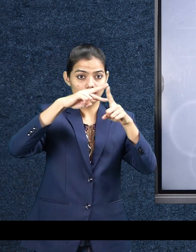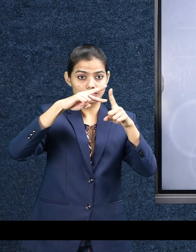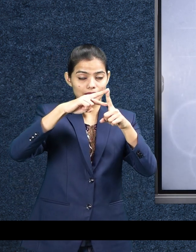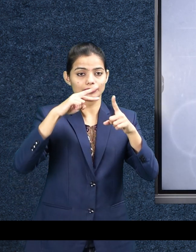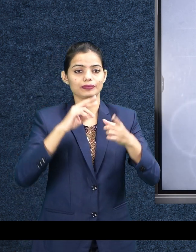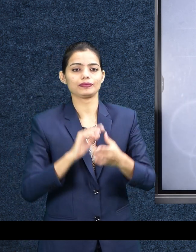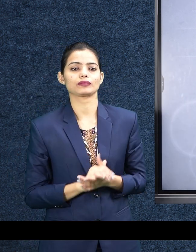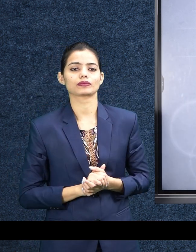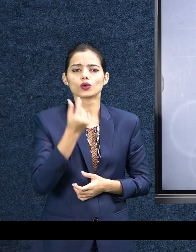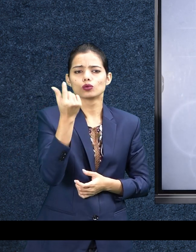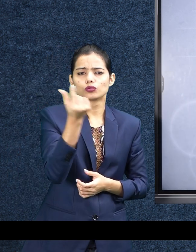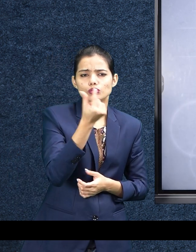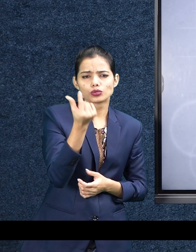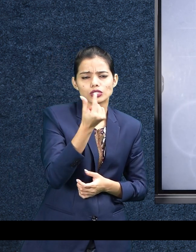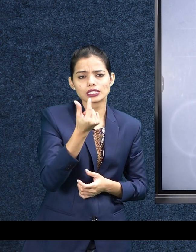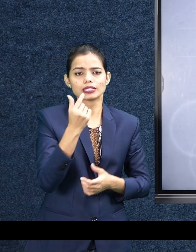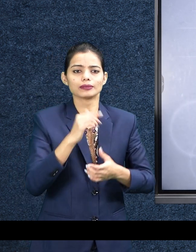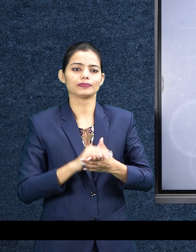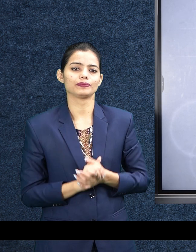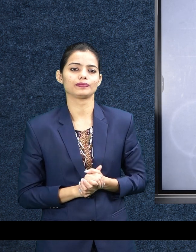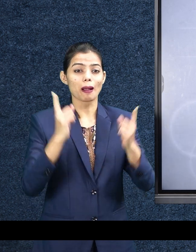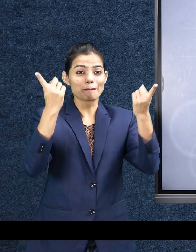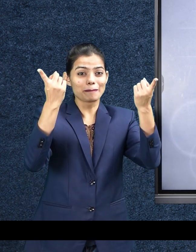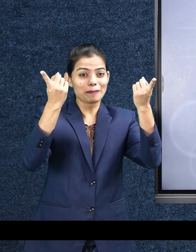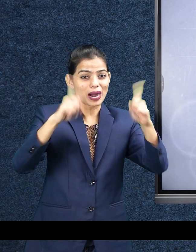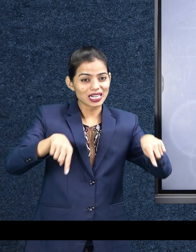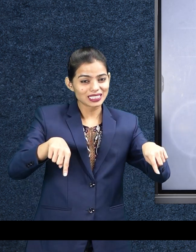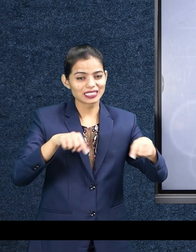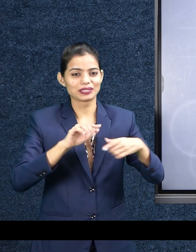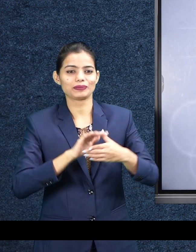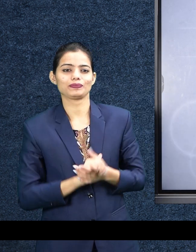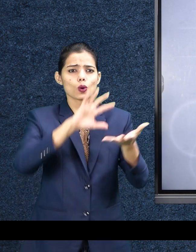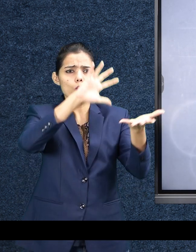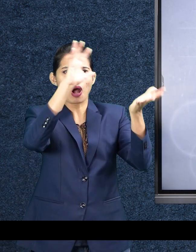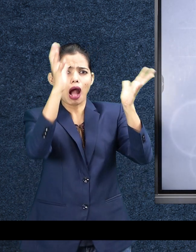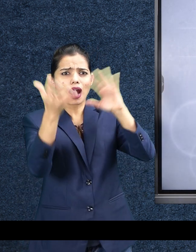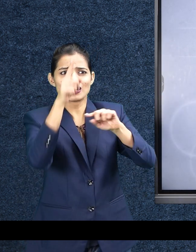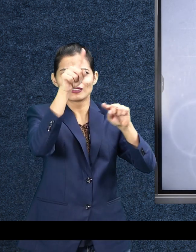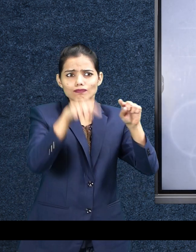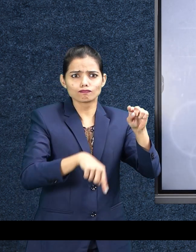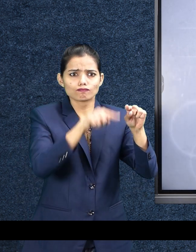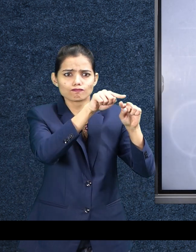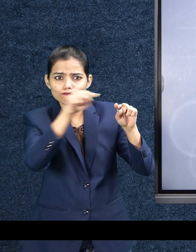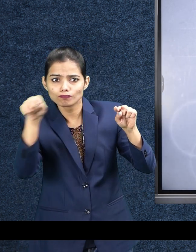triangles, applications, divisions, geometry.